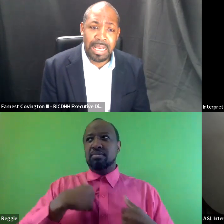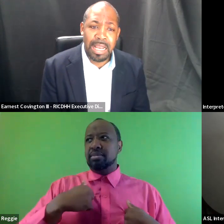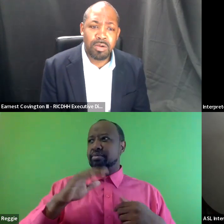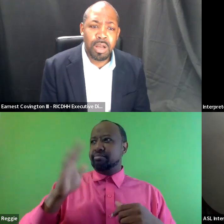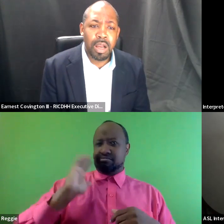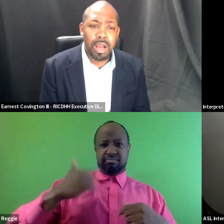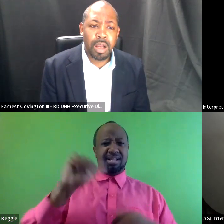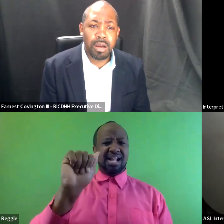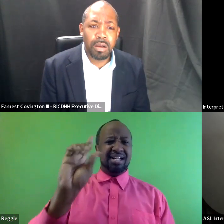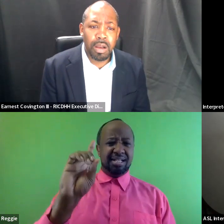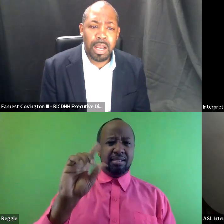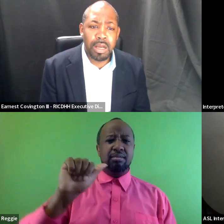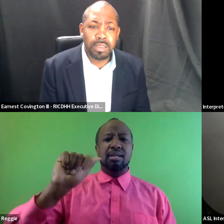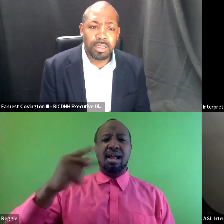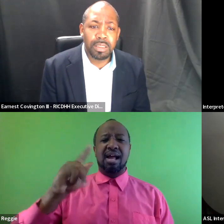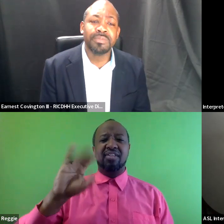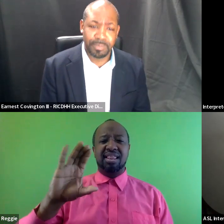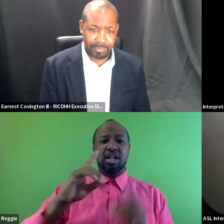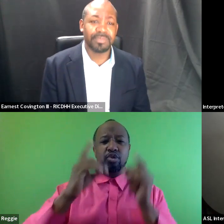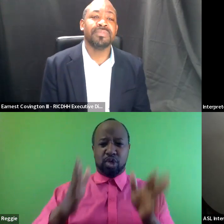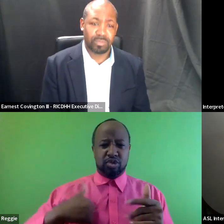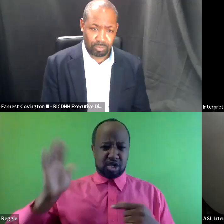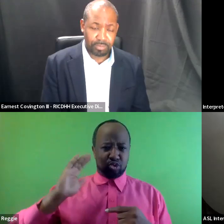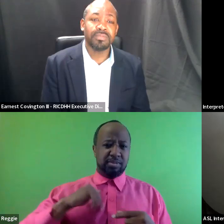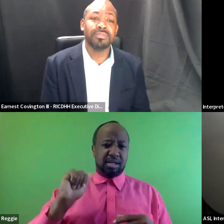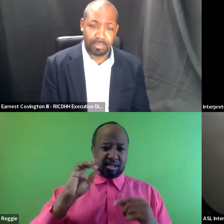were people I could use as resources to pull in.